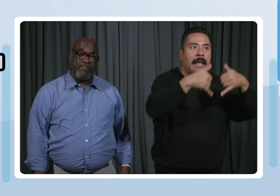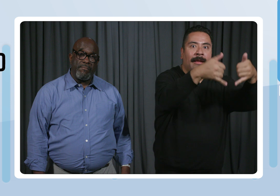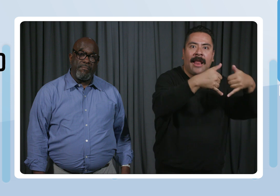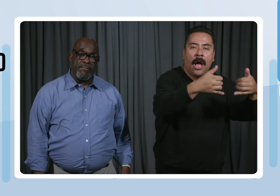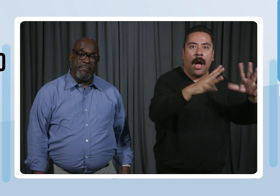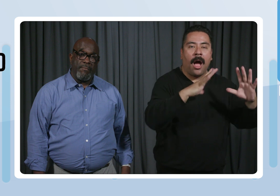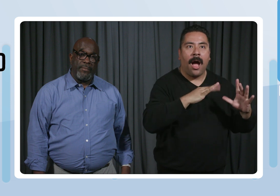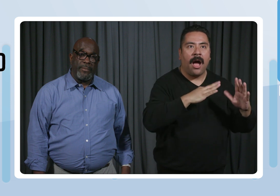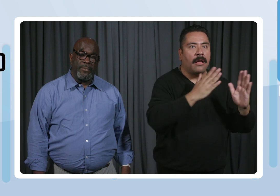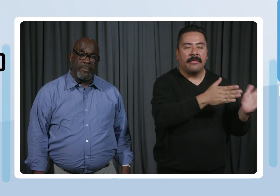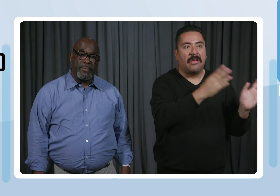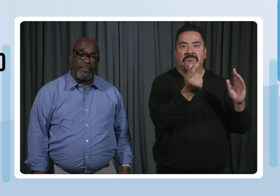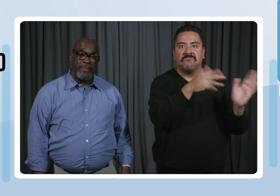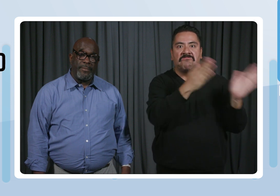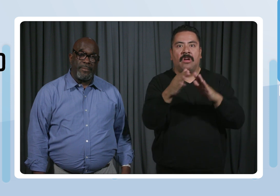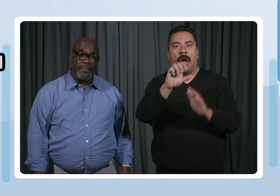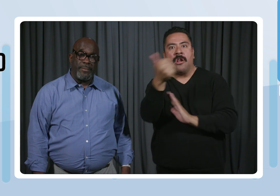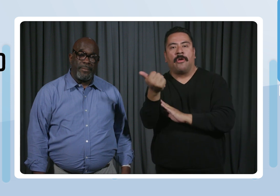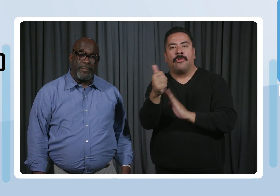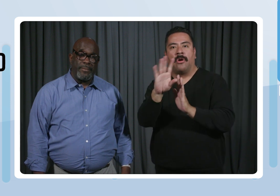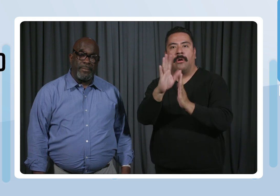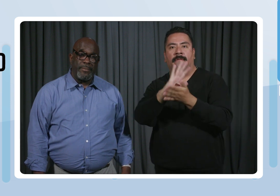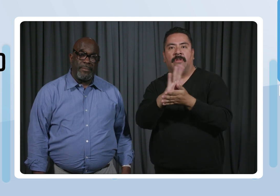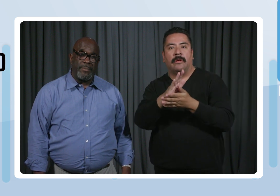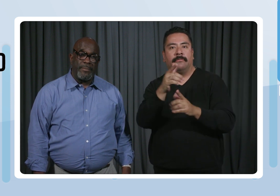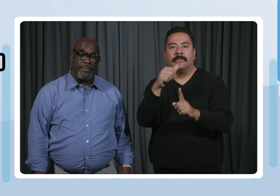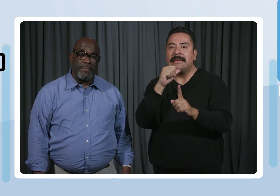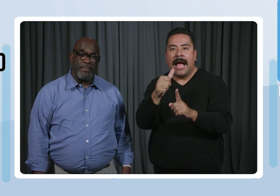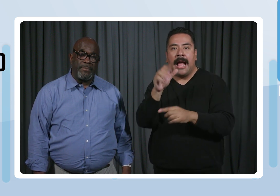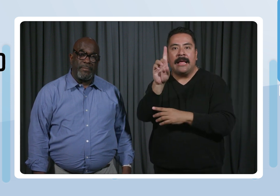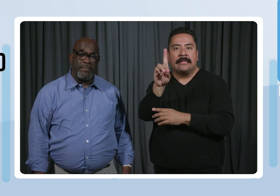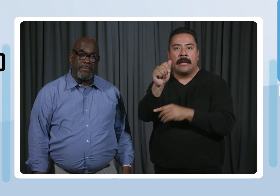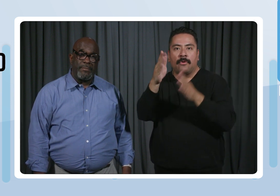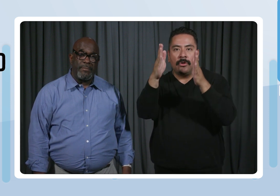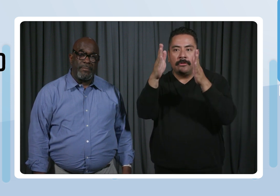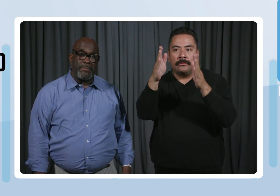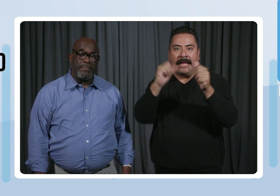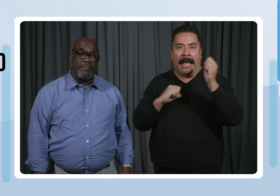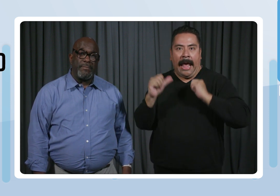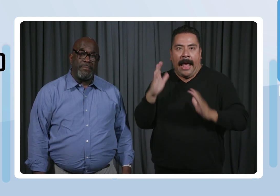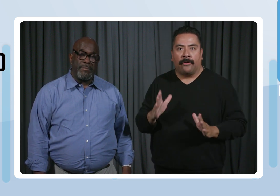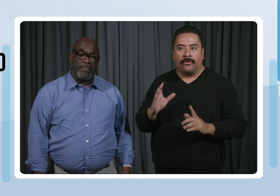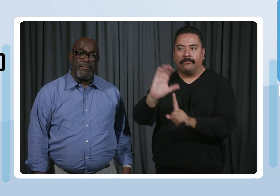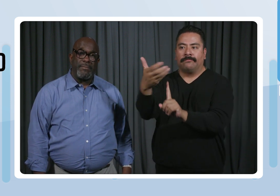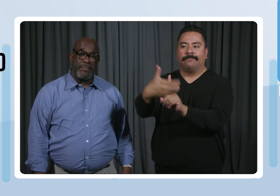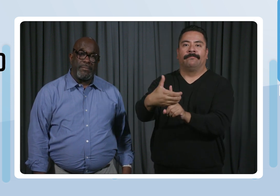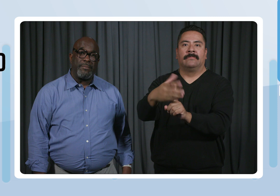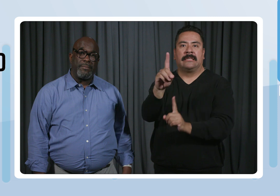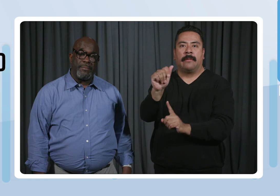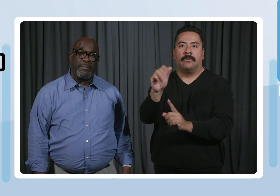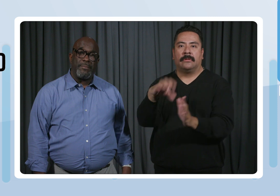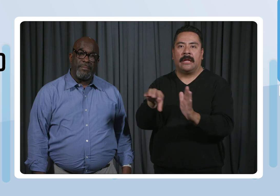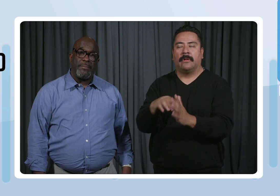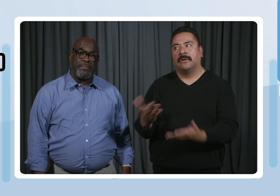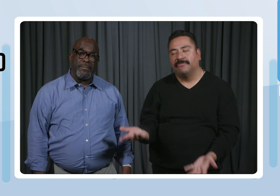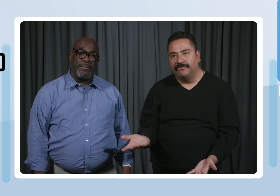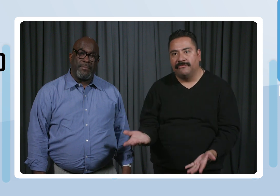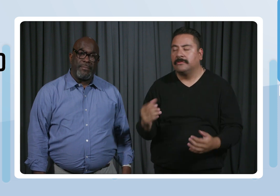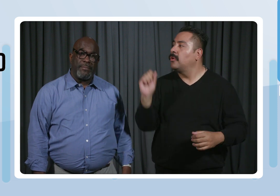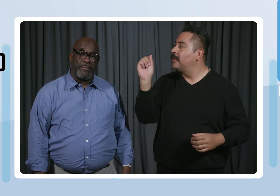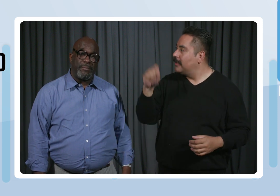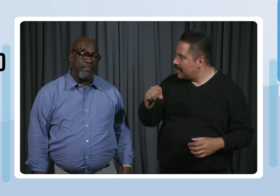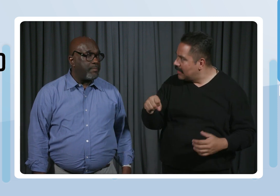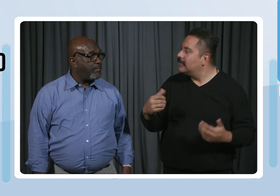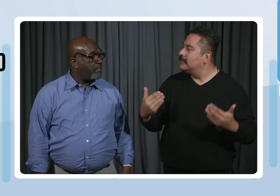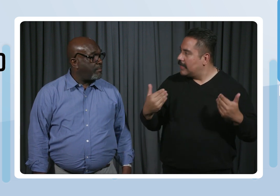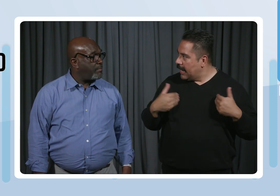afterwards, there will be another film that comes out where it's a non-disabled person playing a disabled character. And so I think that, yes, there's